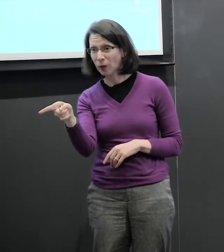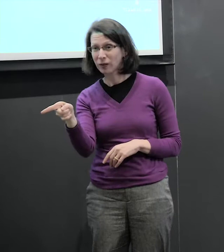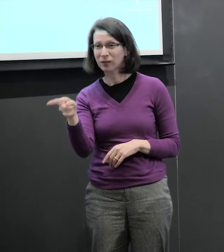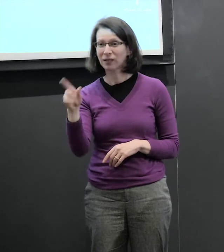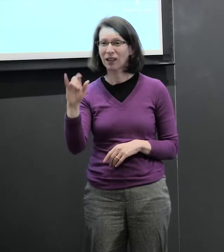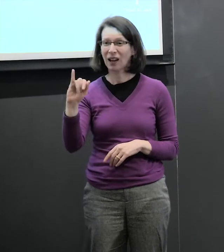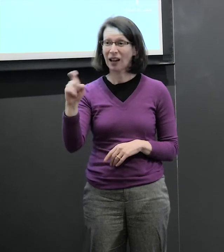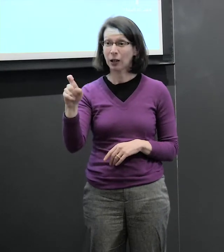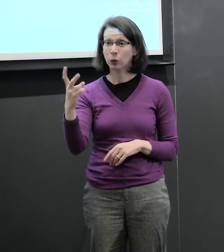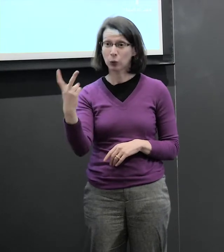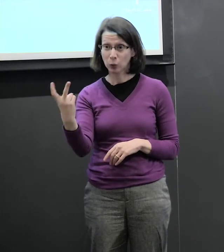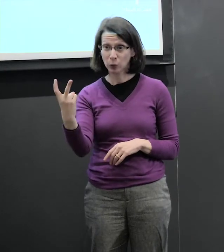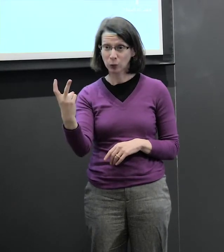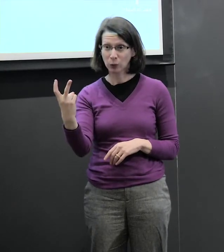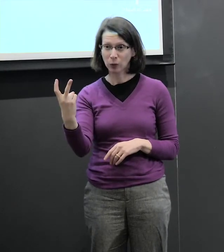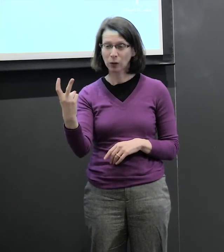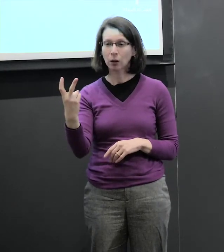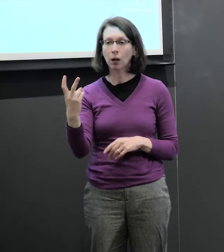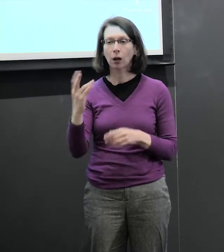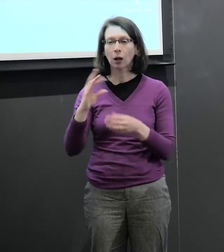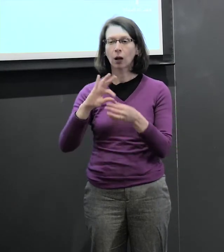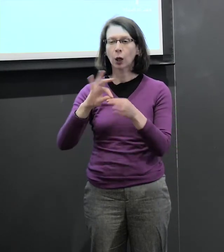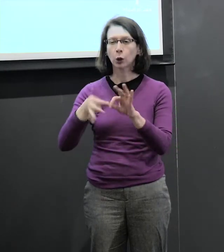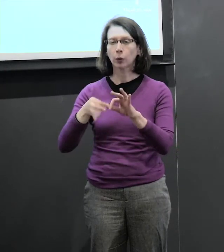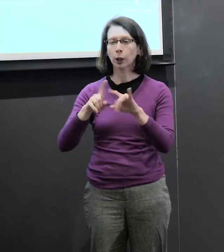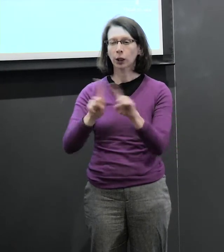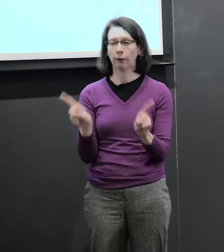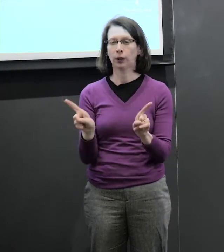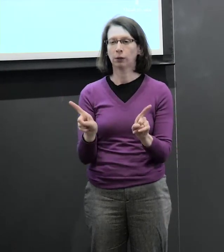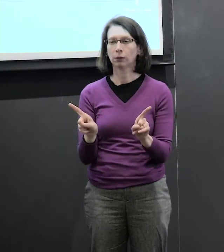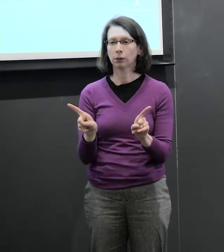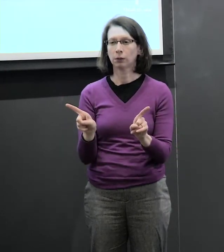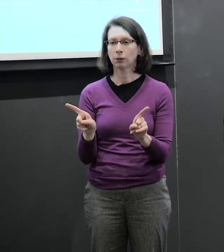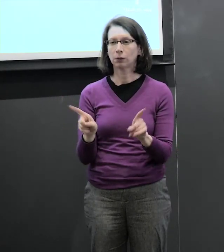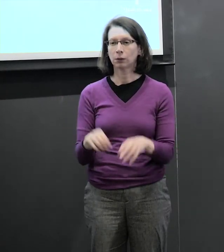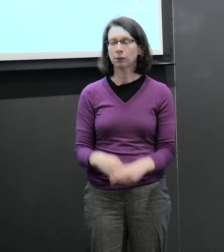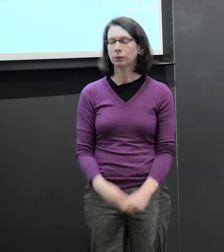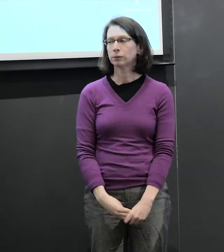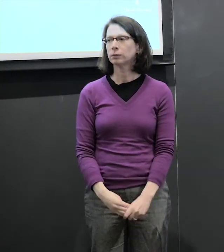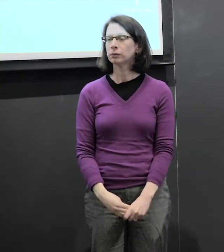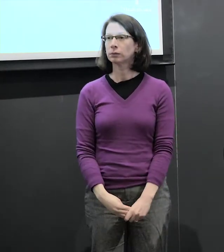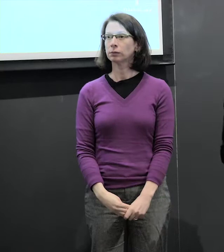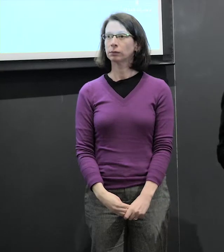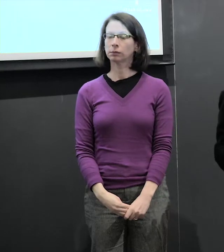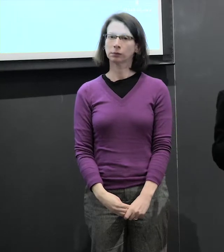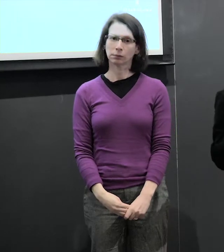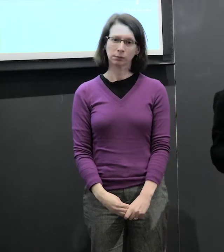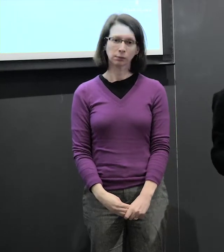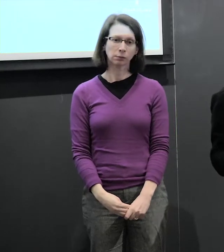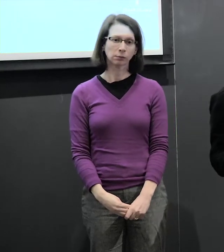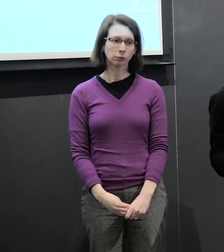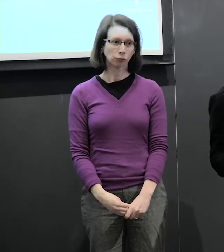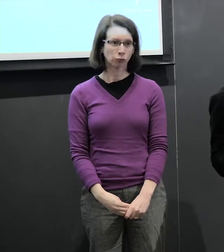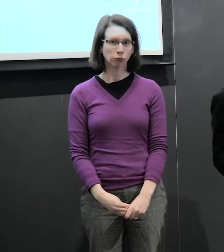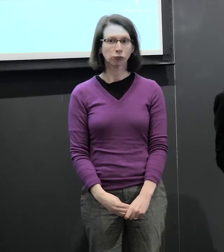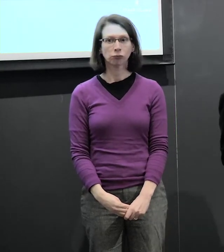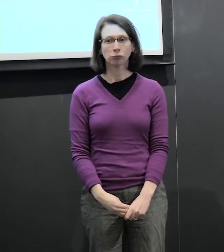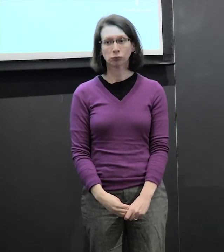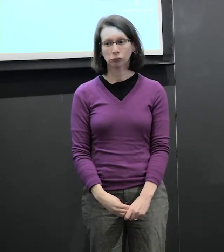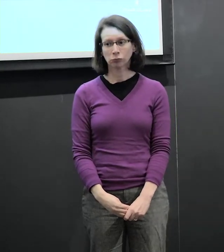that corresponds to the index two, you get one of the two readings that you had in the English